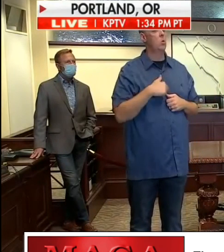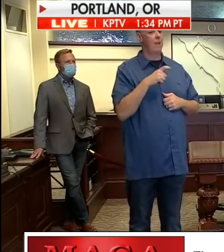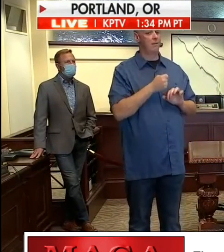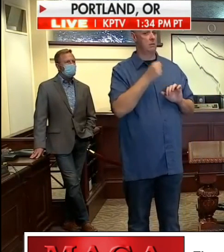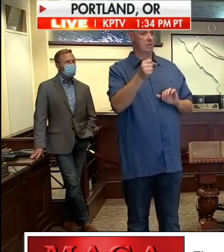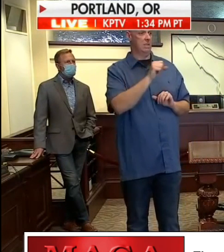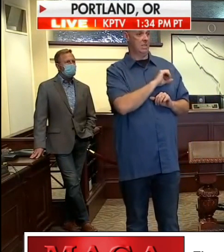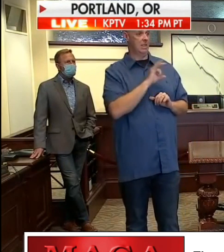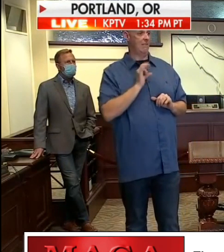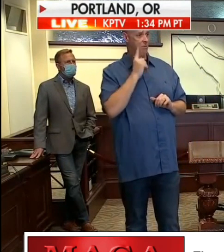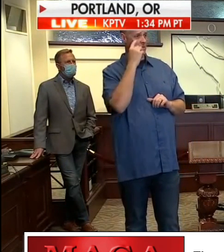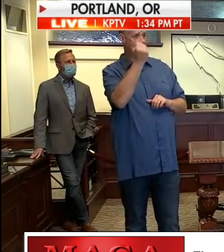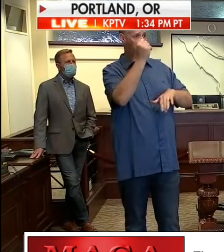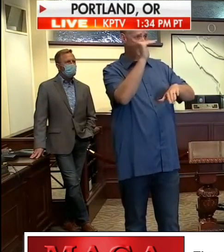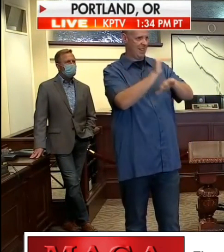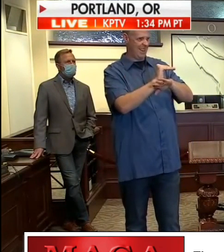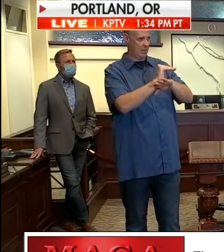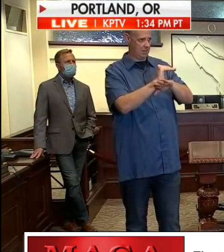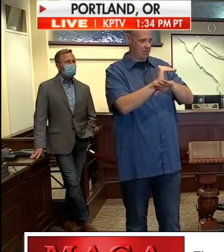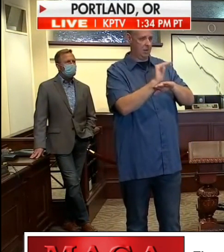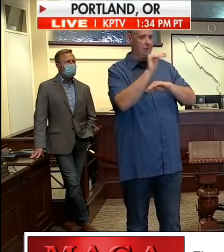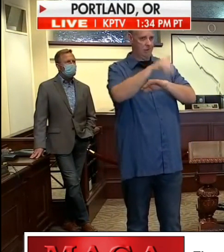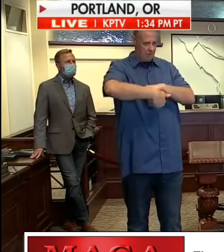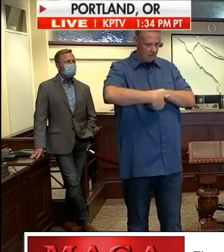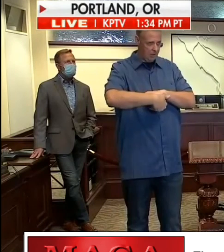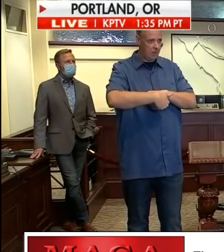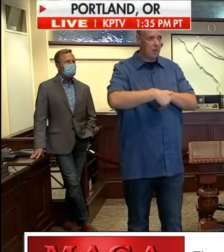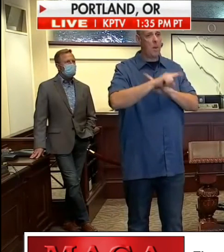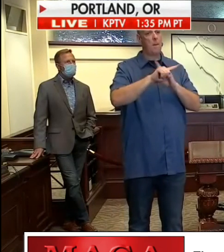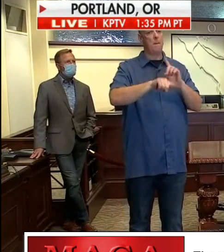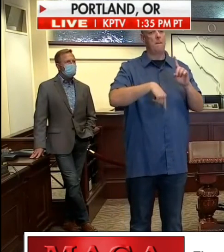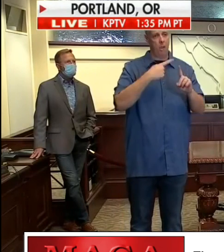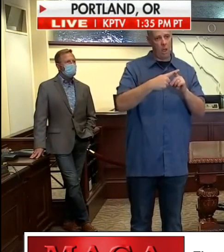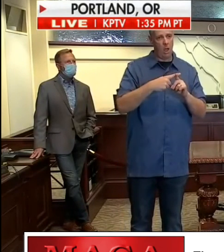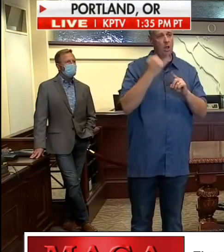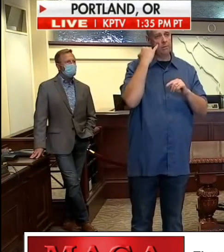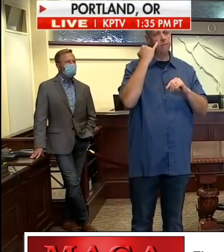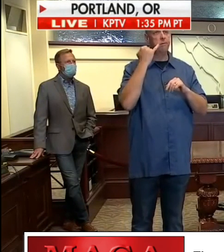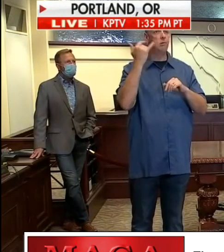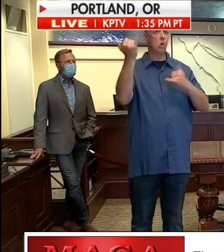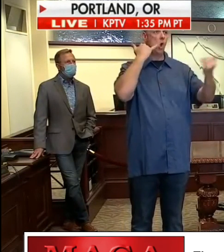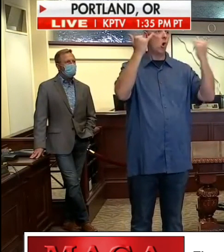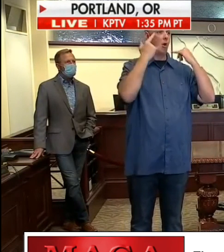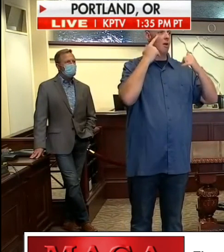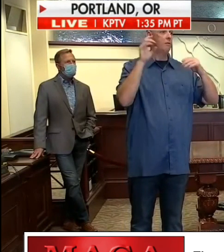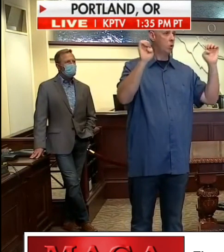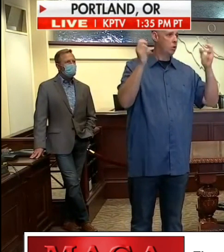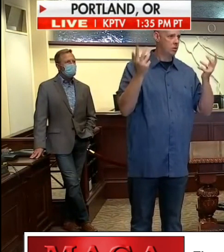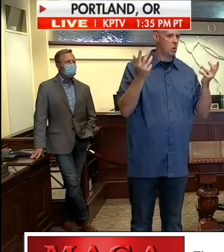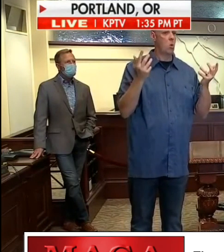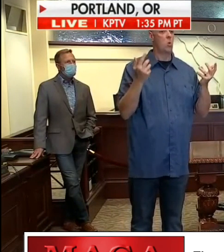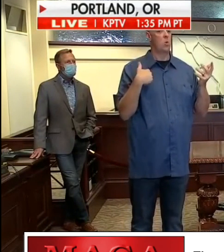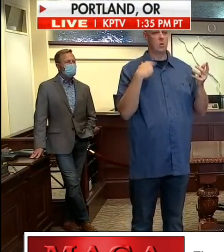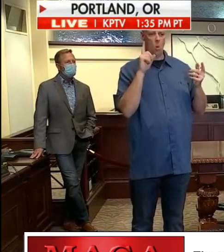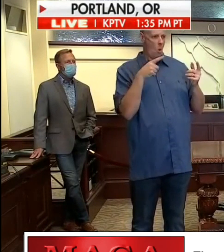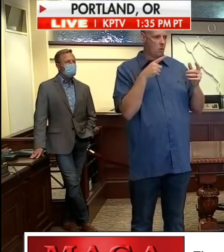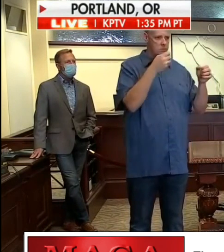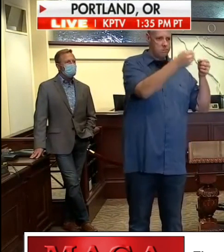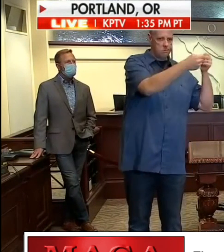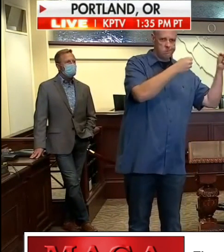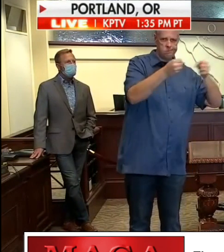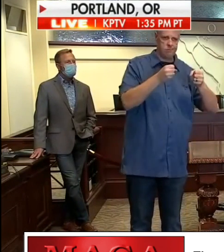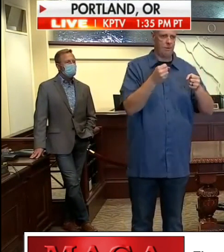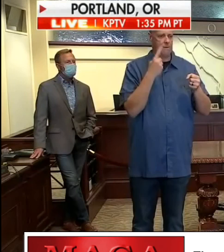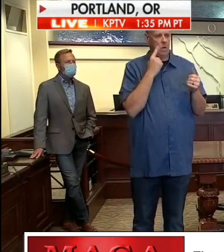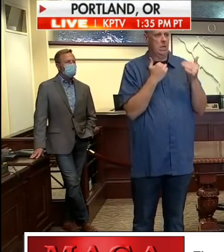an event Saturday night, later that night, and also still answer calls for service. So we were only able to bring together that limited